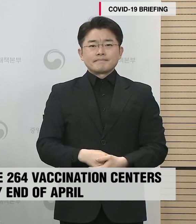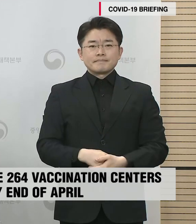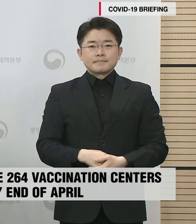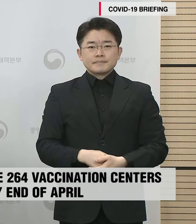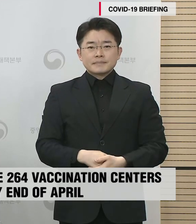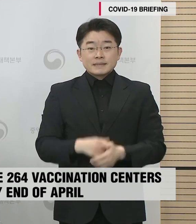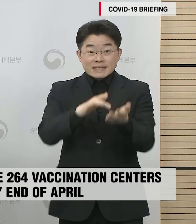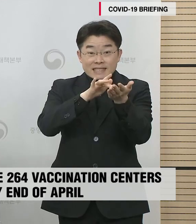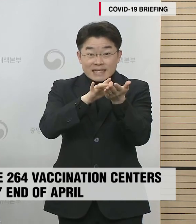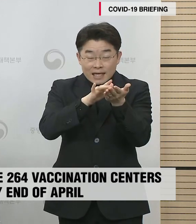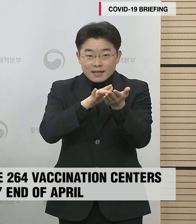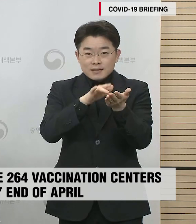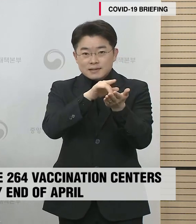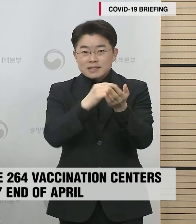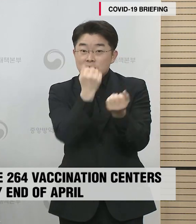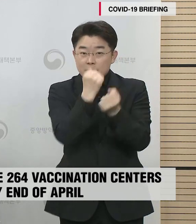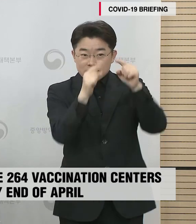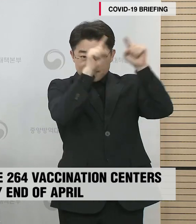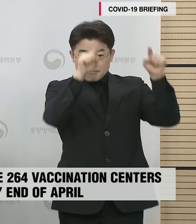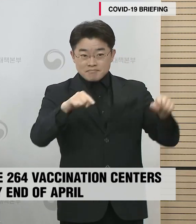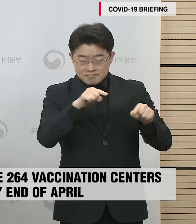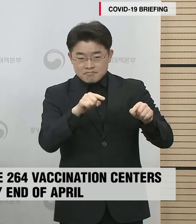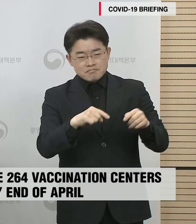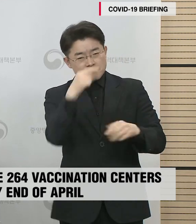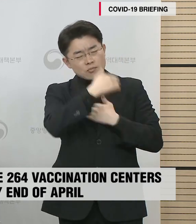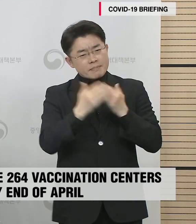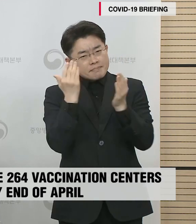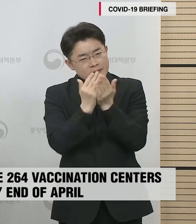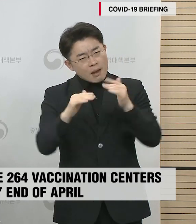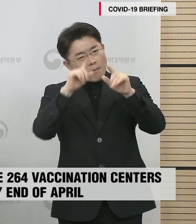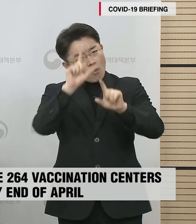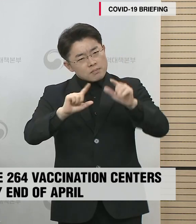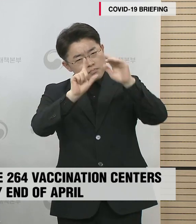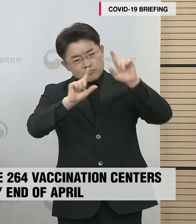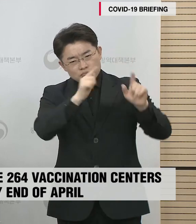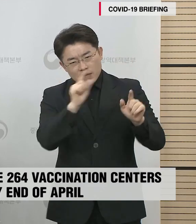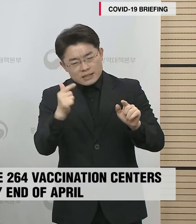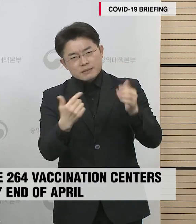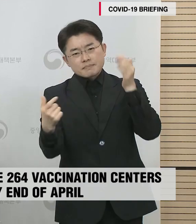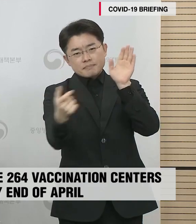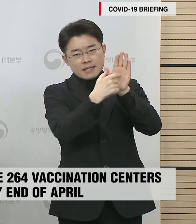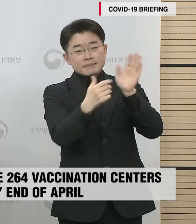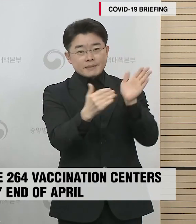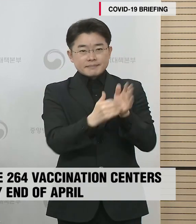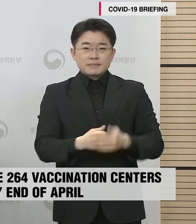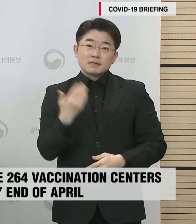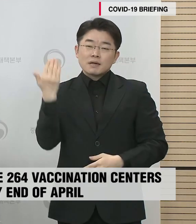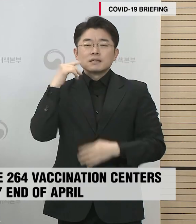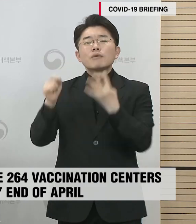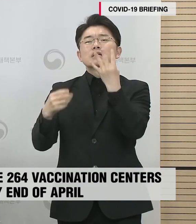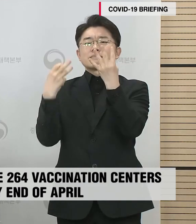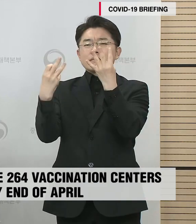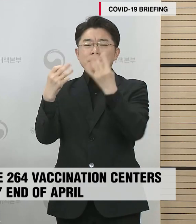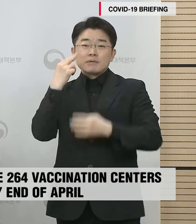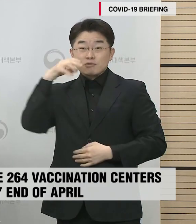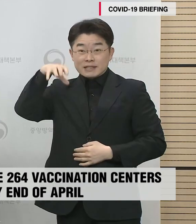a very rare side effect, and they also agreed to uplist in this